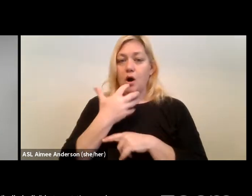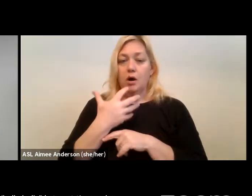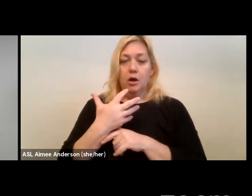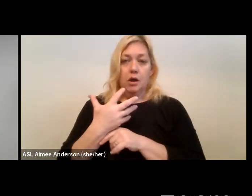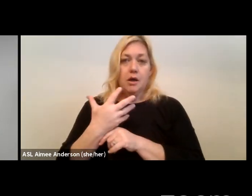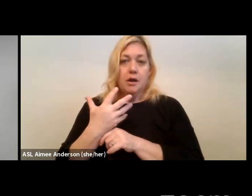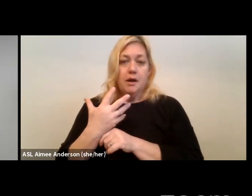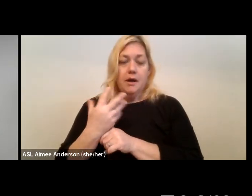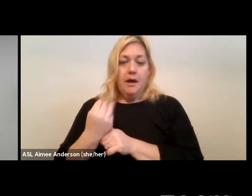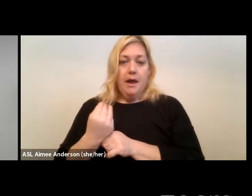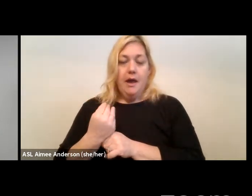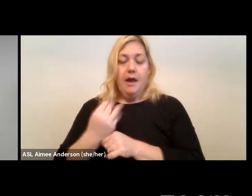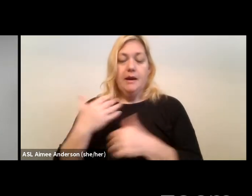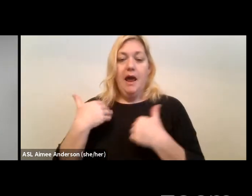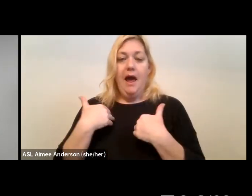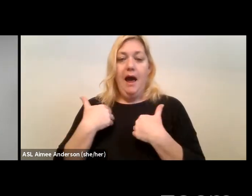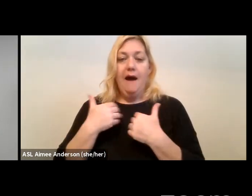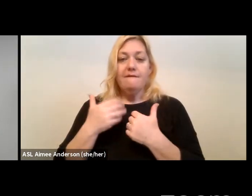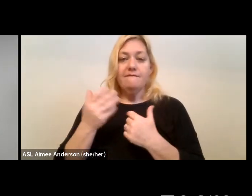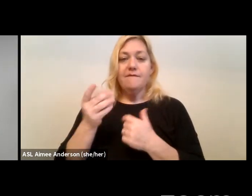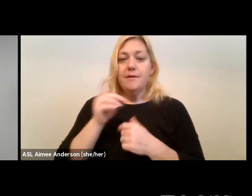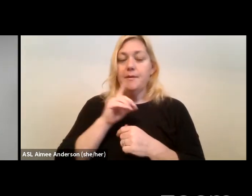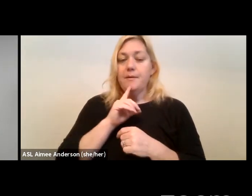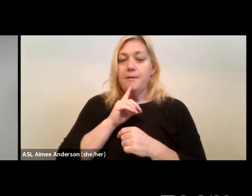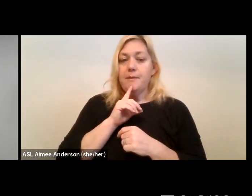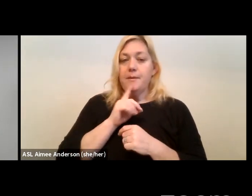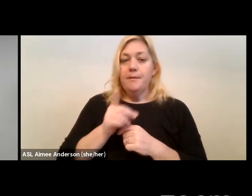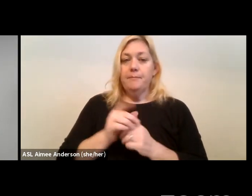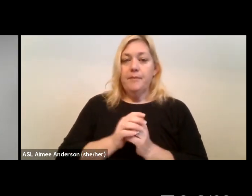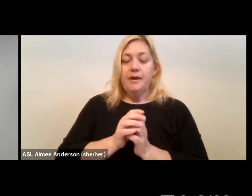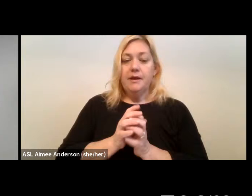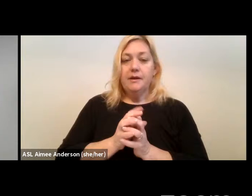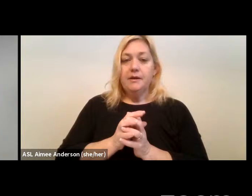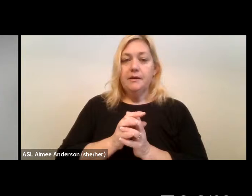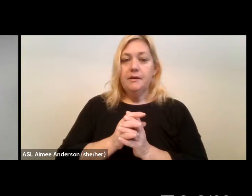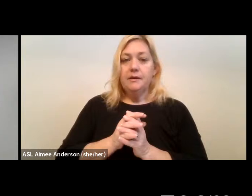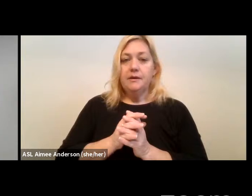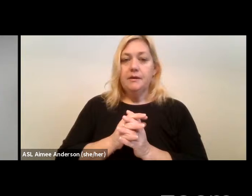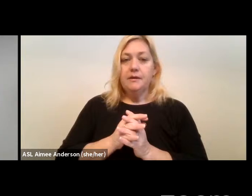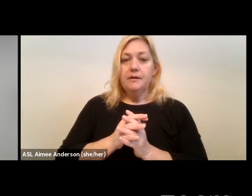immunocompromised person, it is critical that